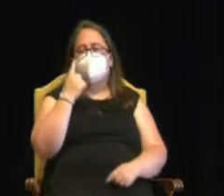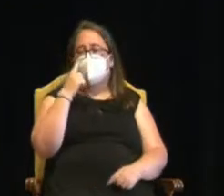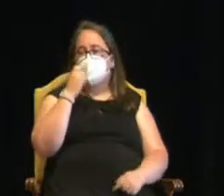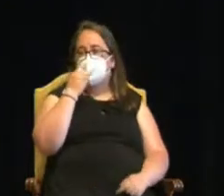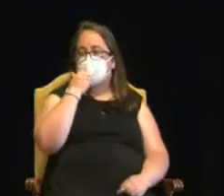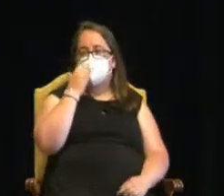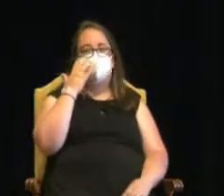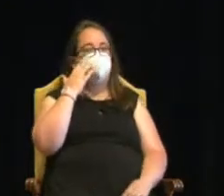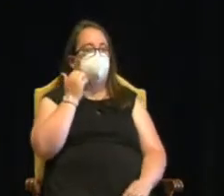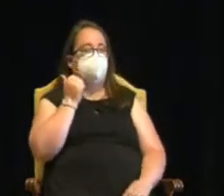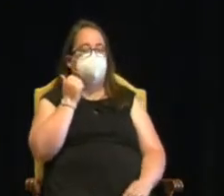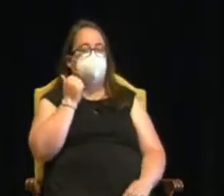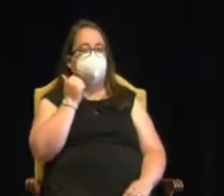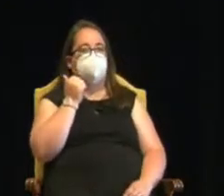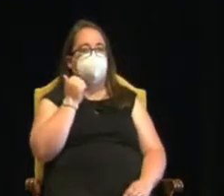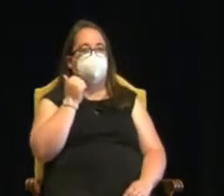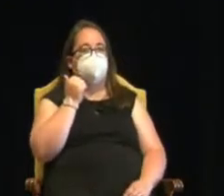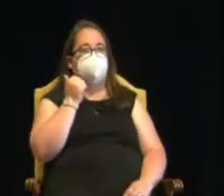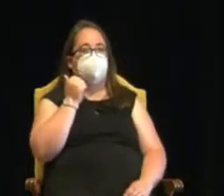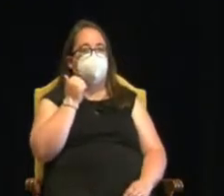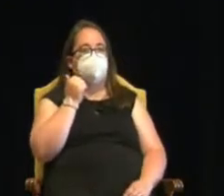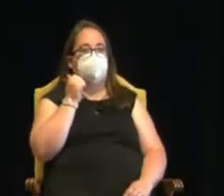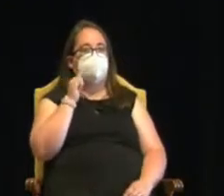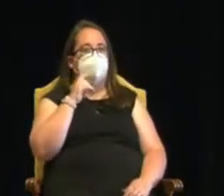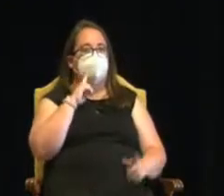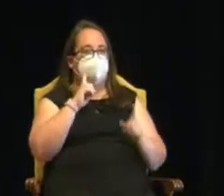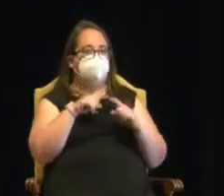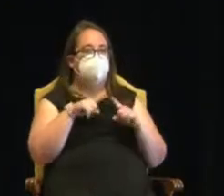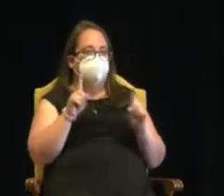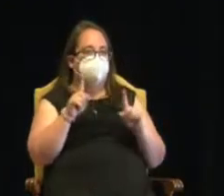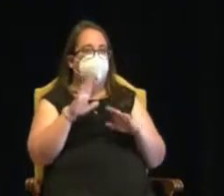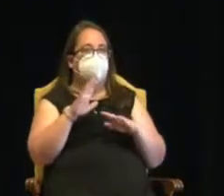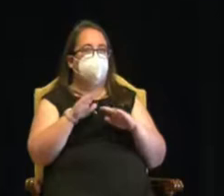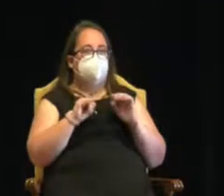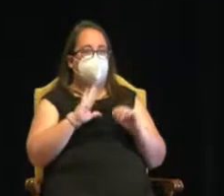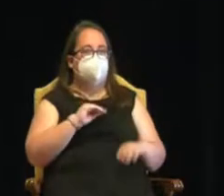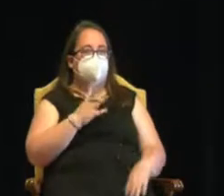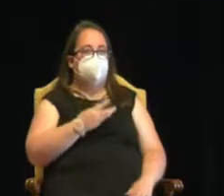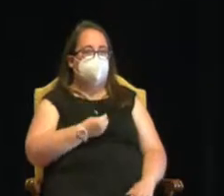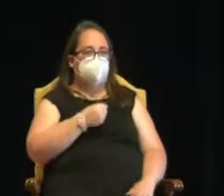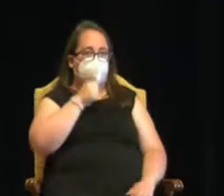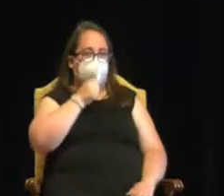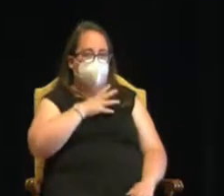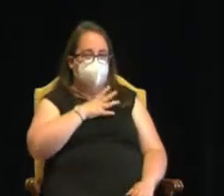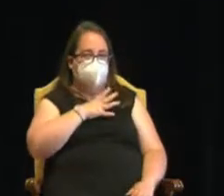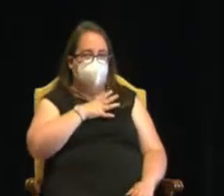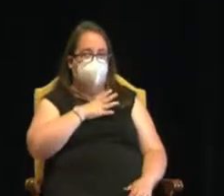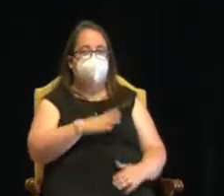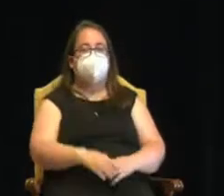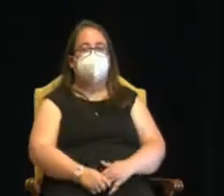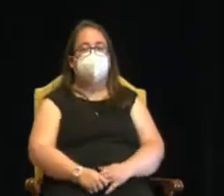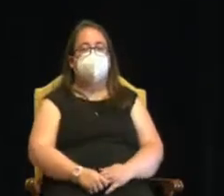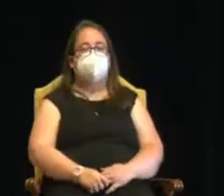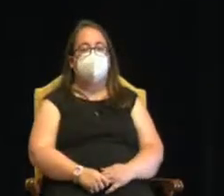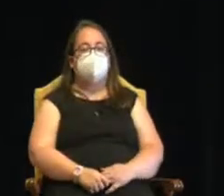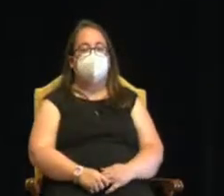like, well, because that's actually something different than being a trans woman. And I like thinking about